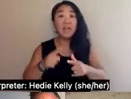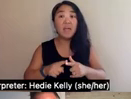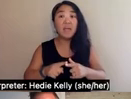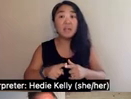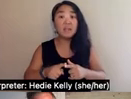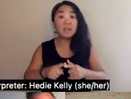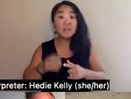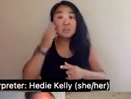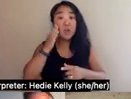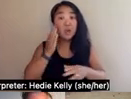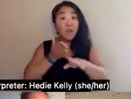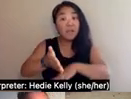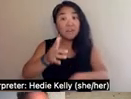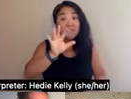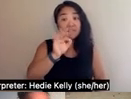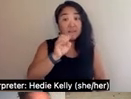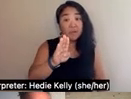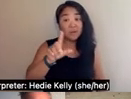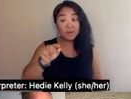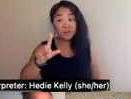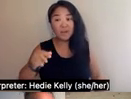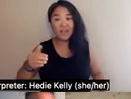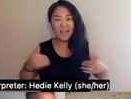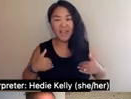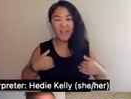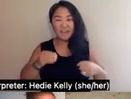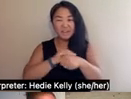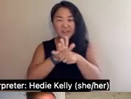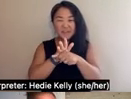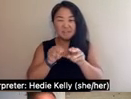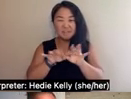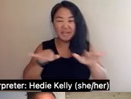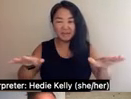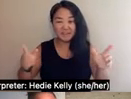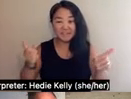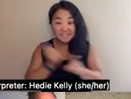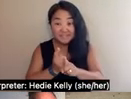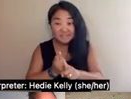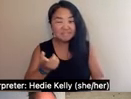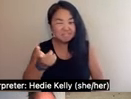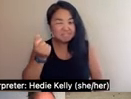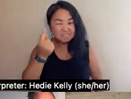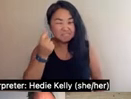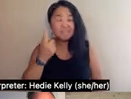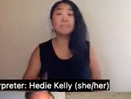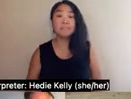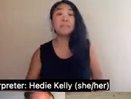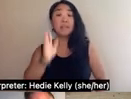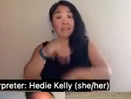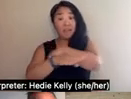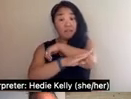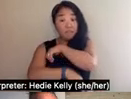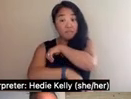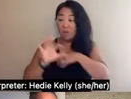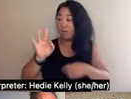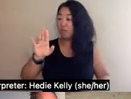after February 2020 was we had a pandemic. I think you might have caught that. And so that fall, the Fringe Festival,